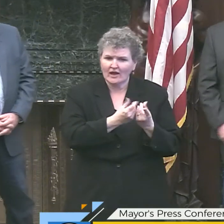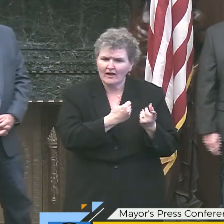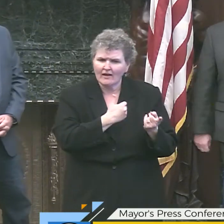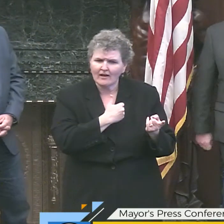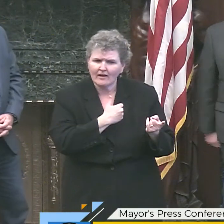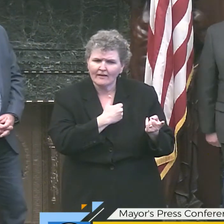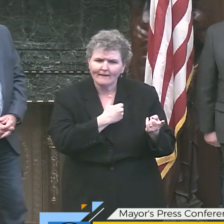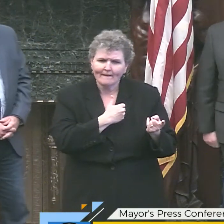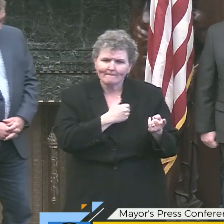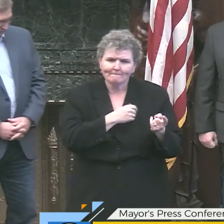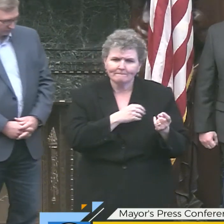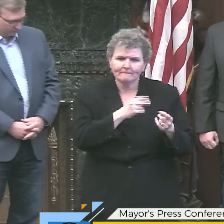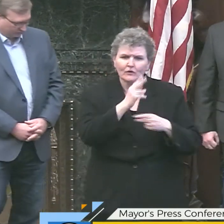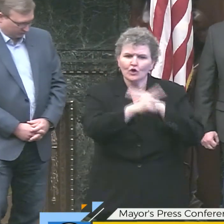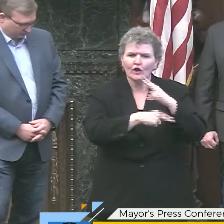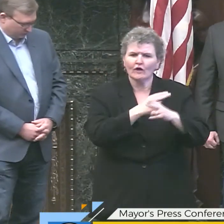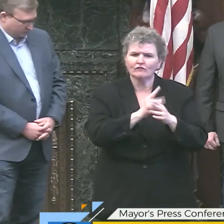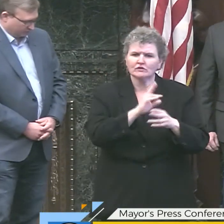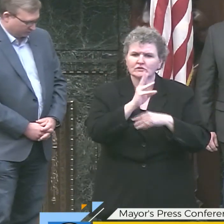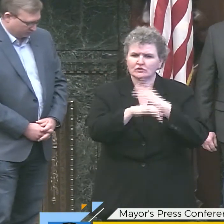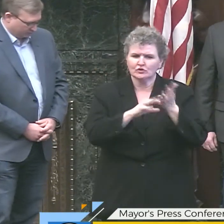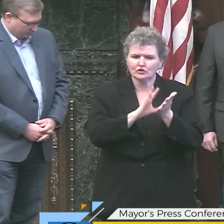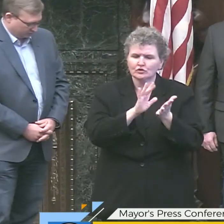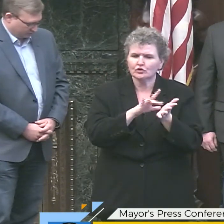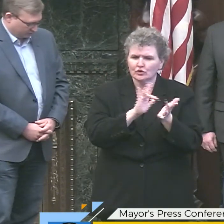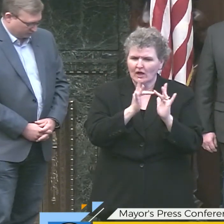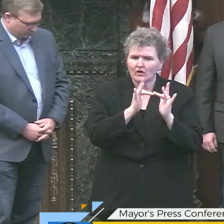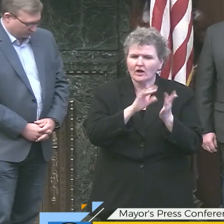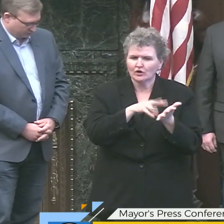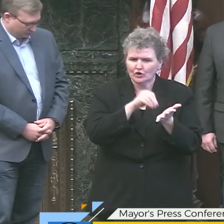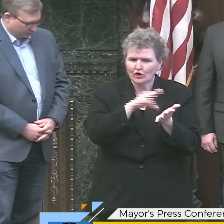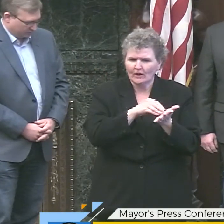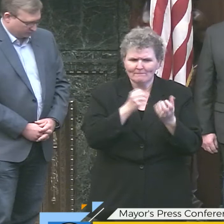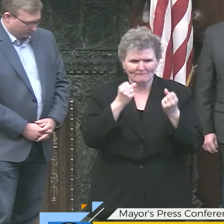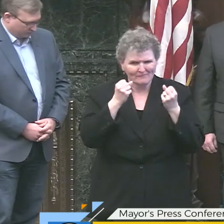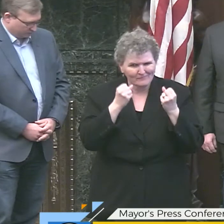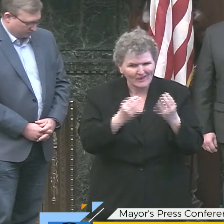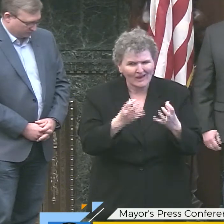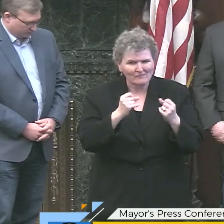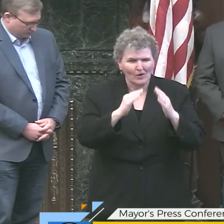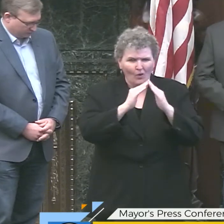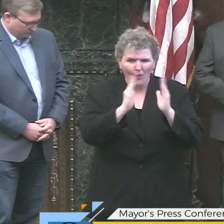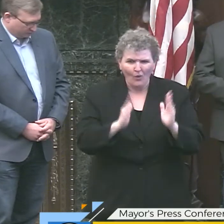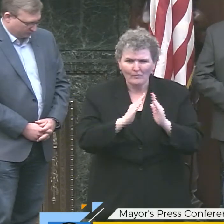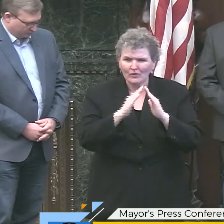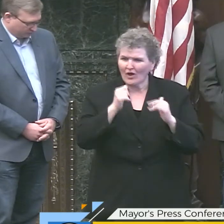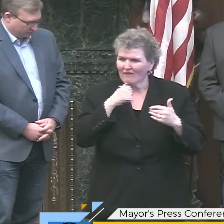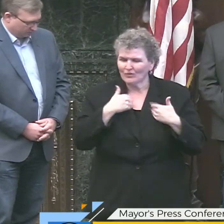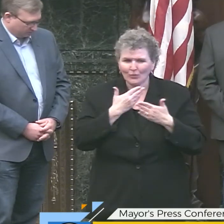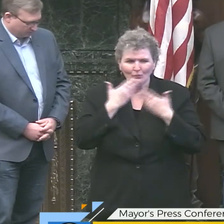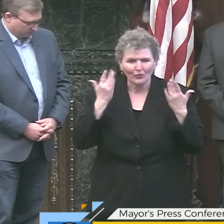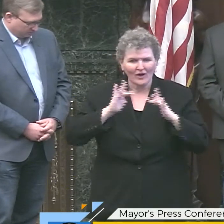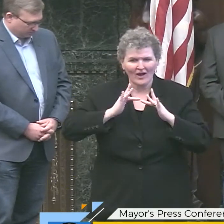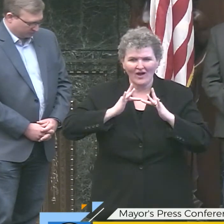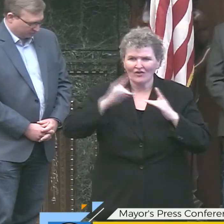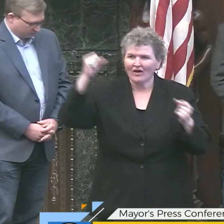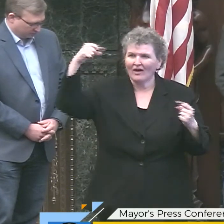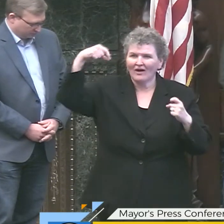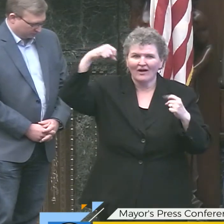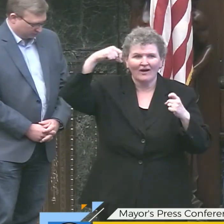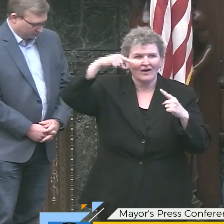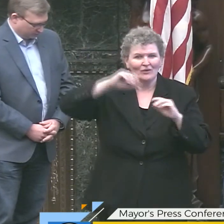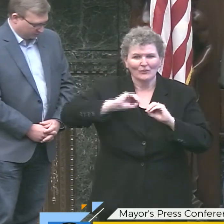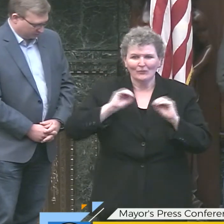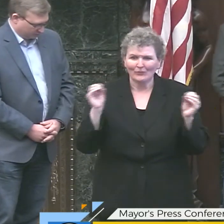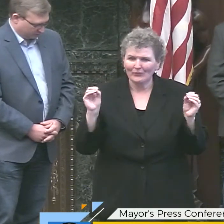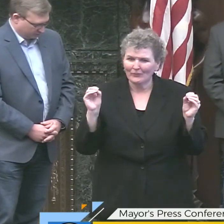online learning by April 20th, but there are still many households that don't have internet access in the city. A,